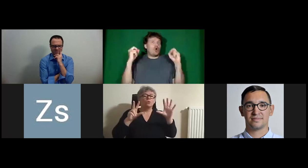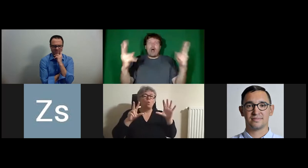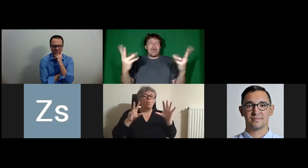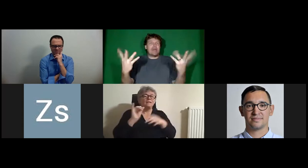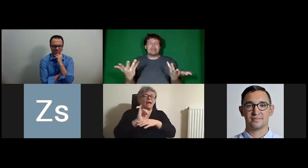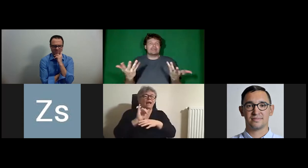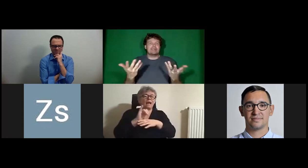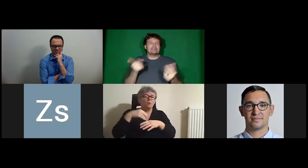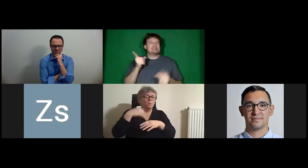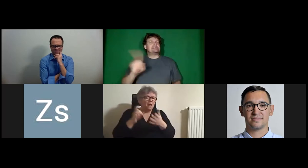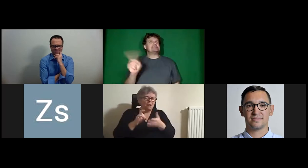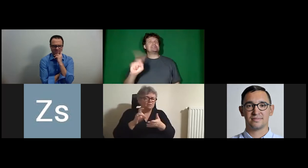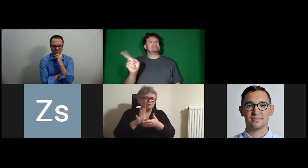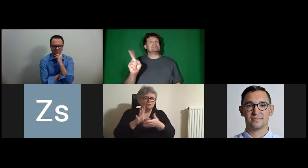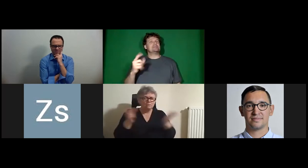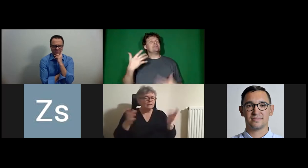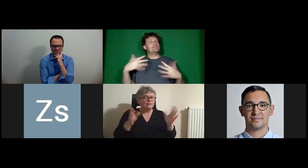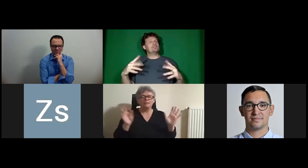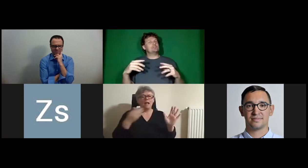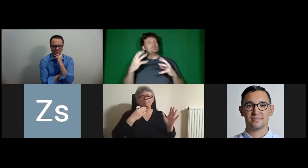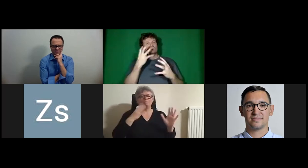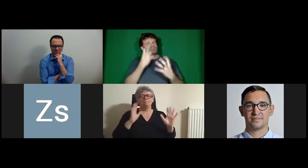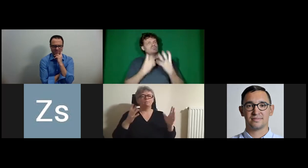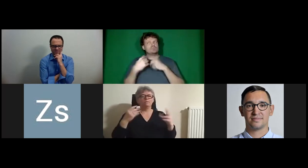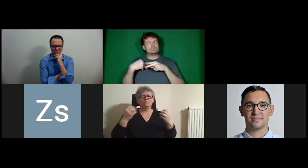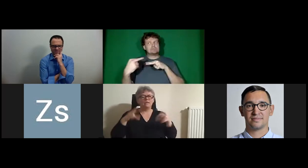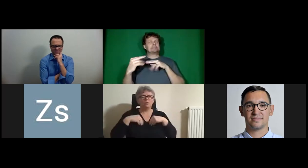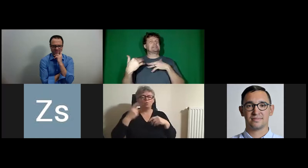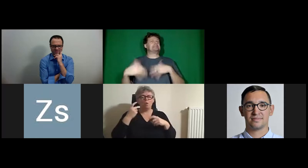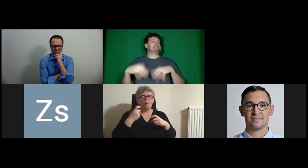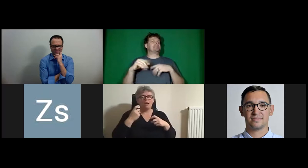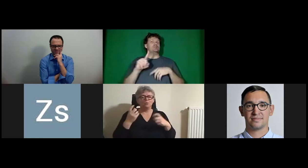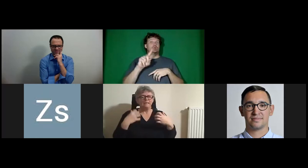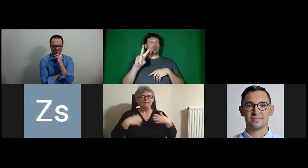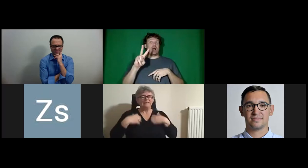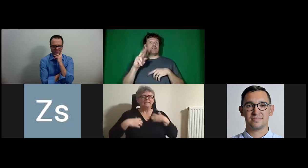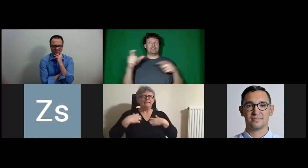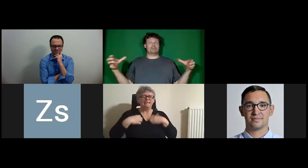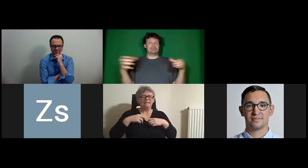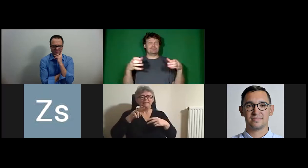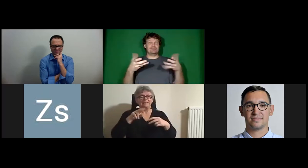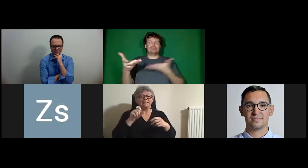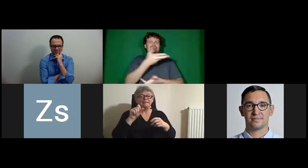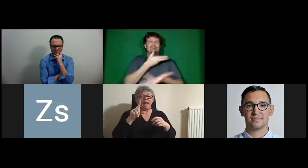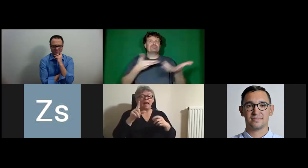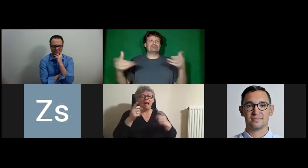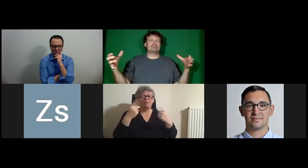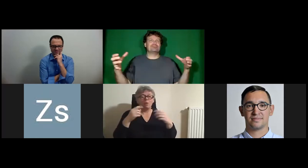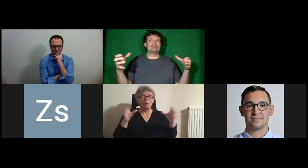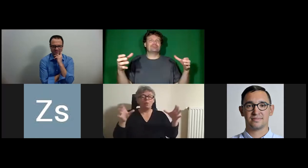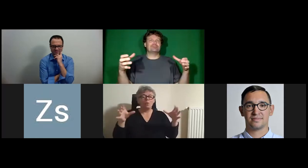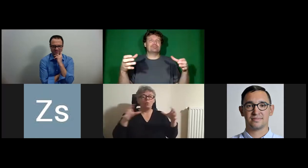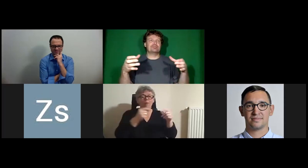Like I said, I was fine with being eliminated after 8 weeks, but this one couple was really, really,